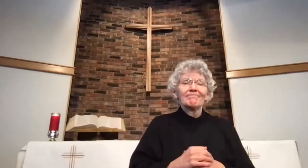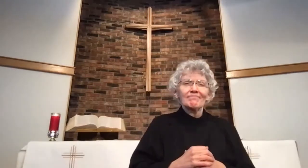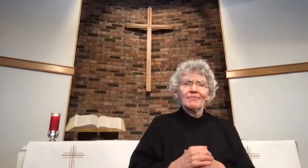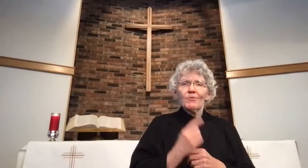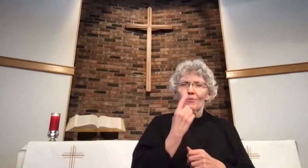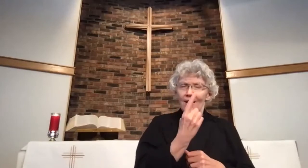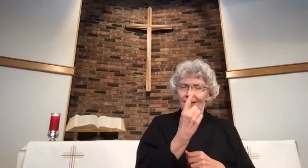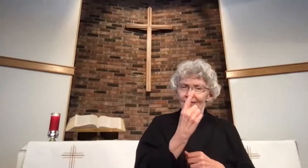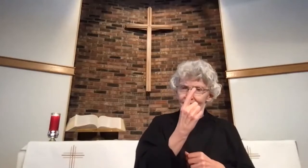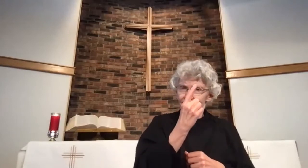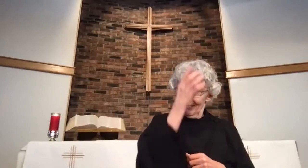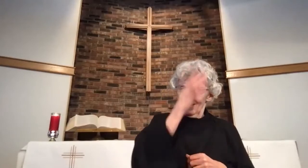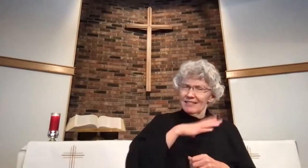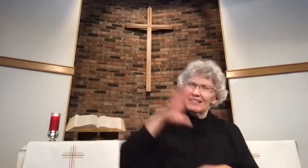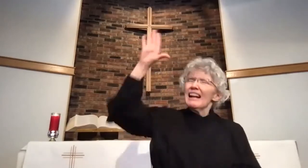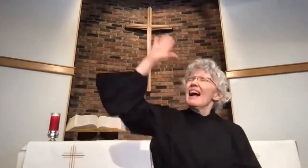Jesus.